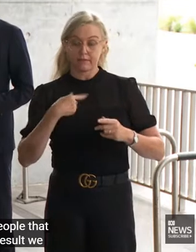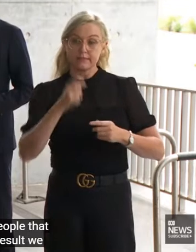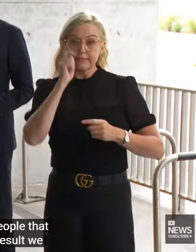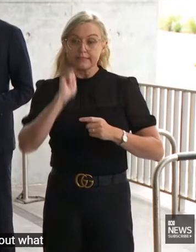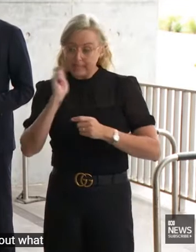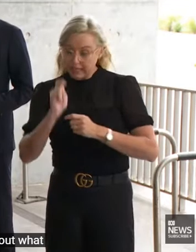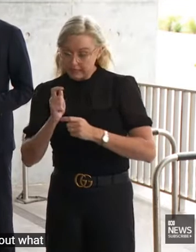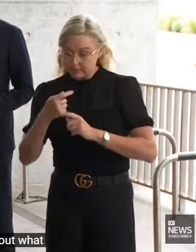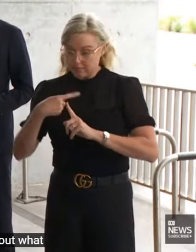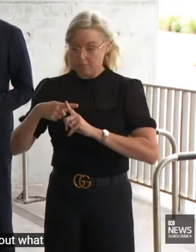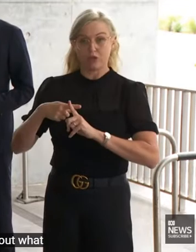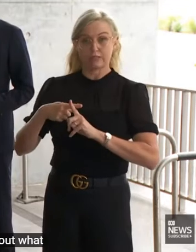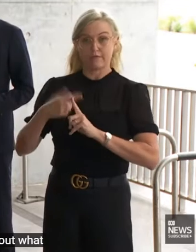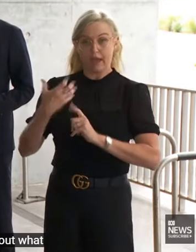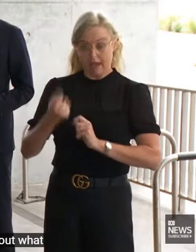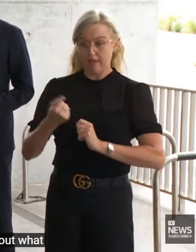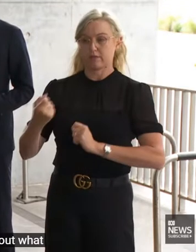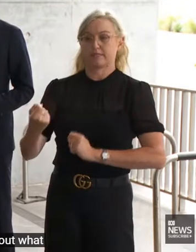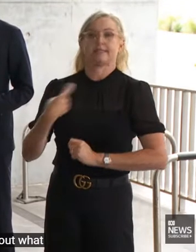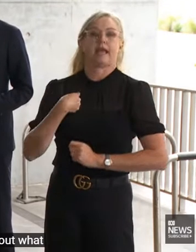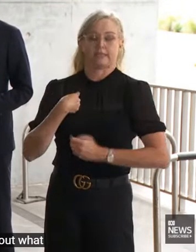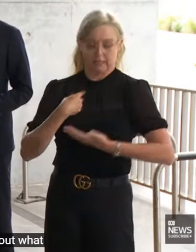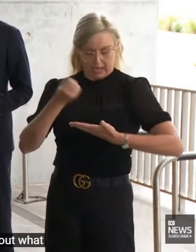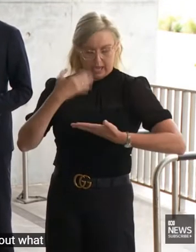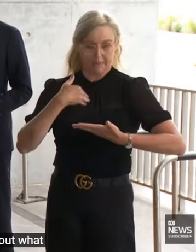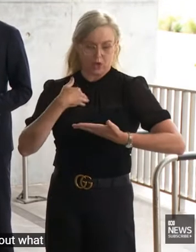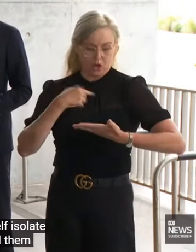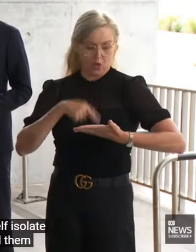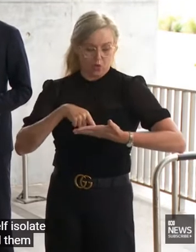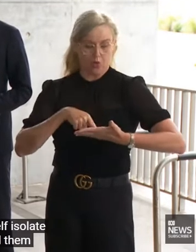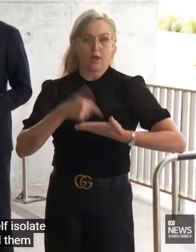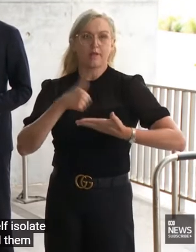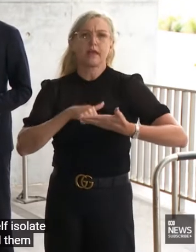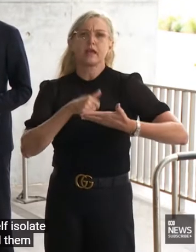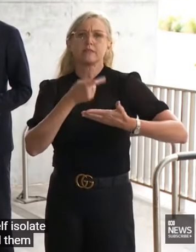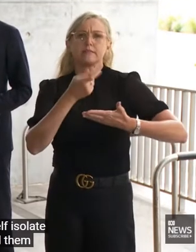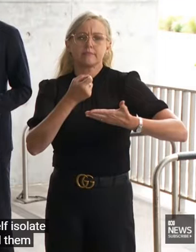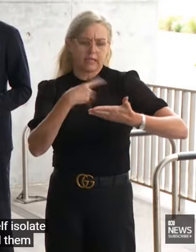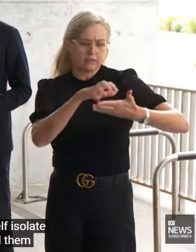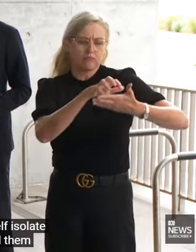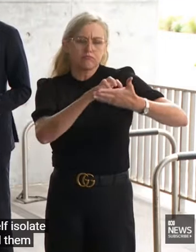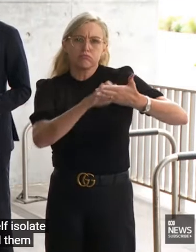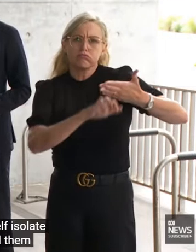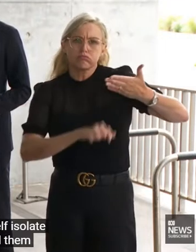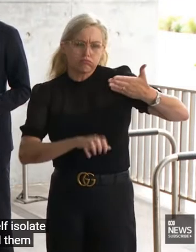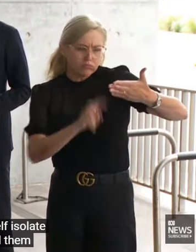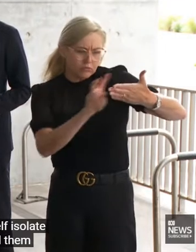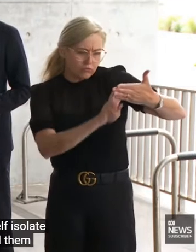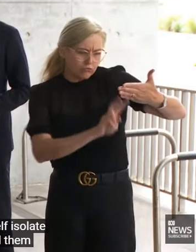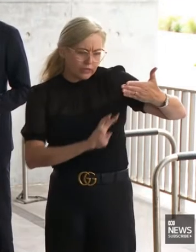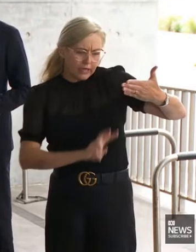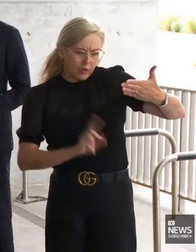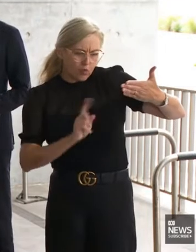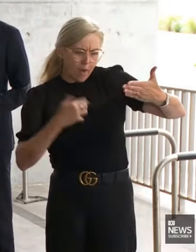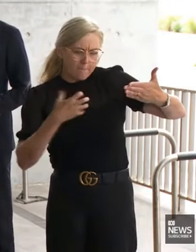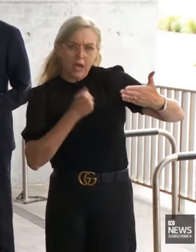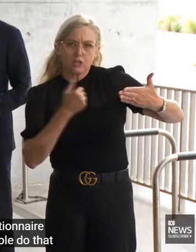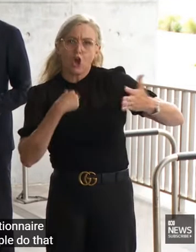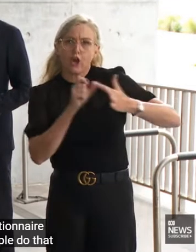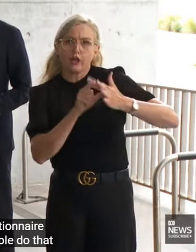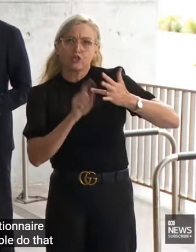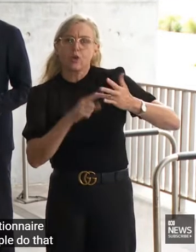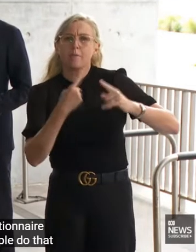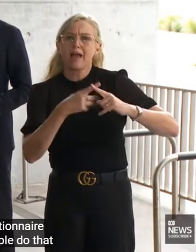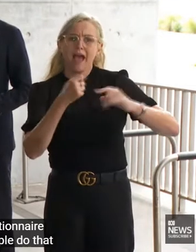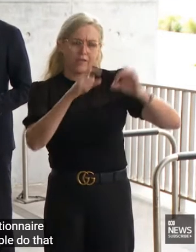We give them advice about what they need to do to self-isolate, but we also ask them to fill an online